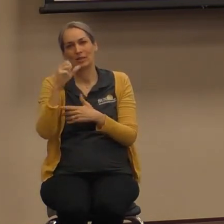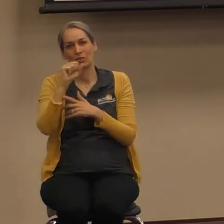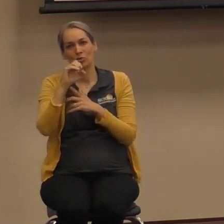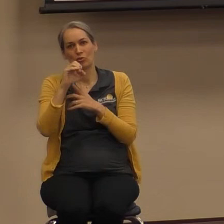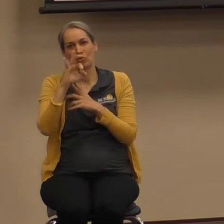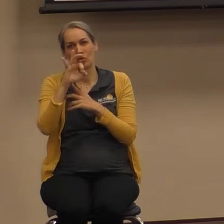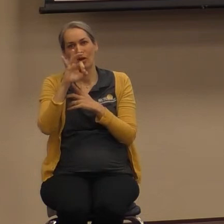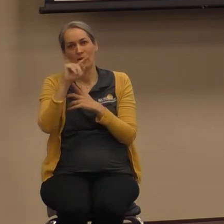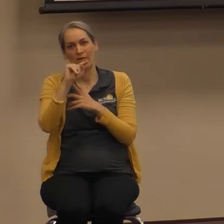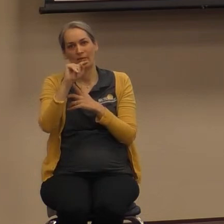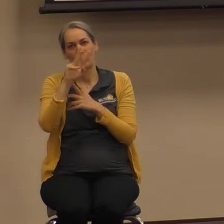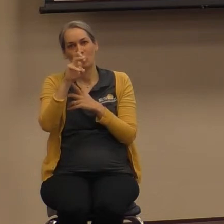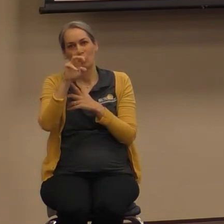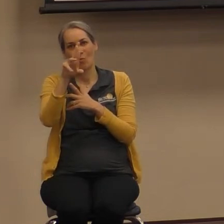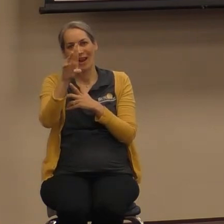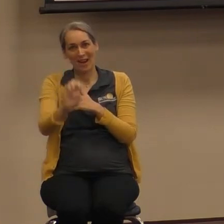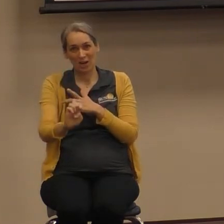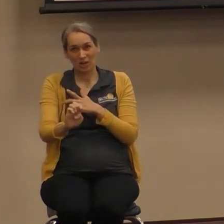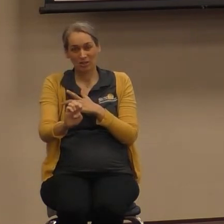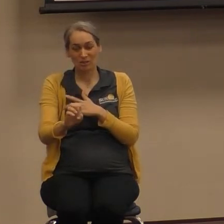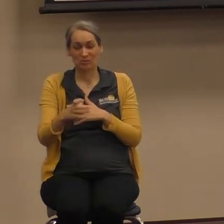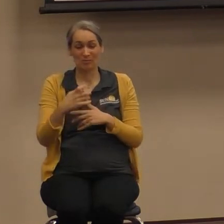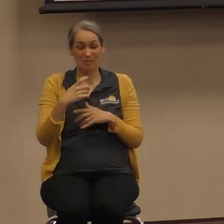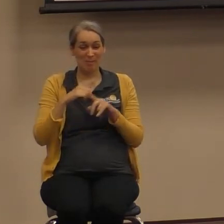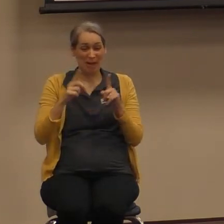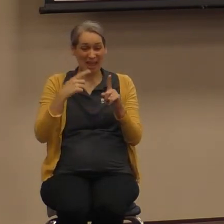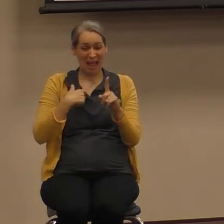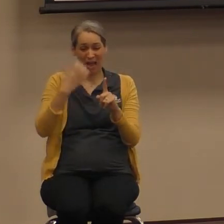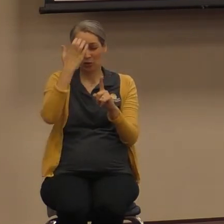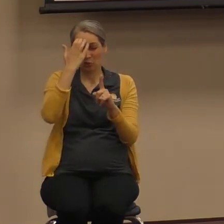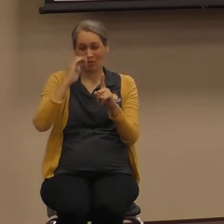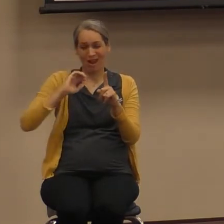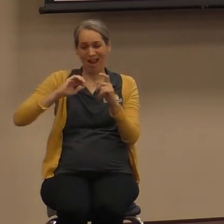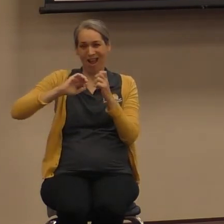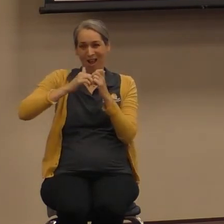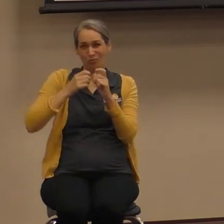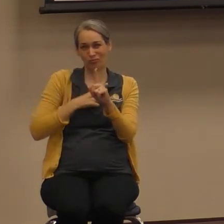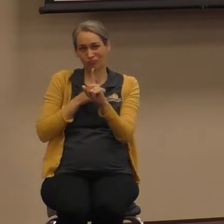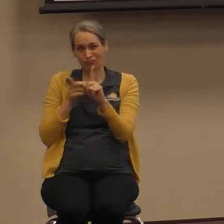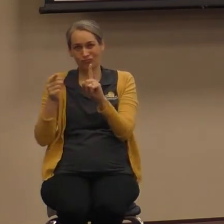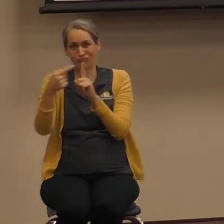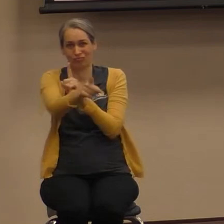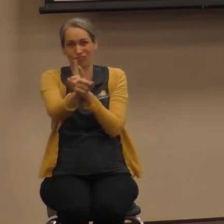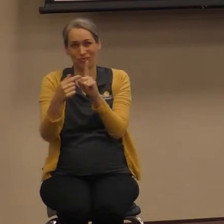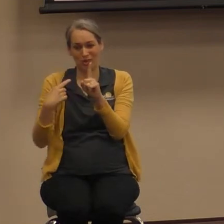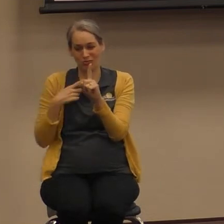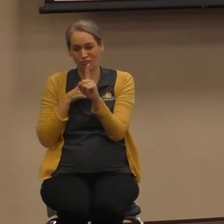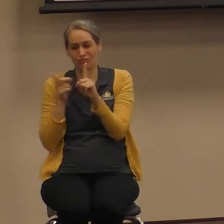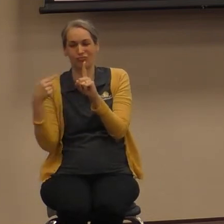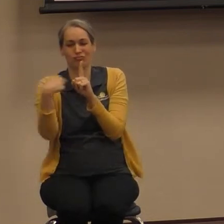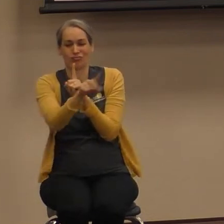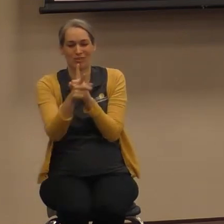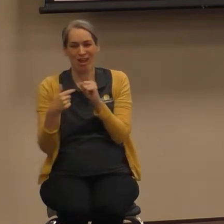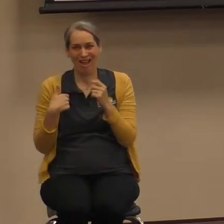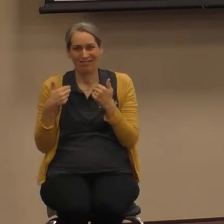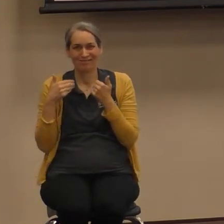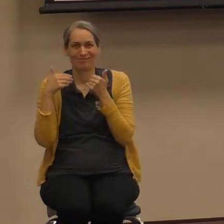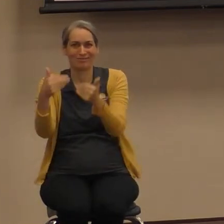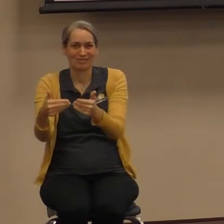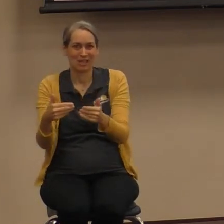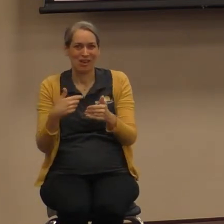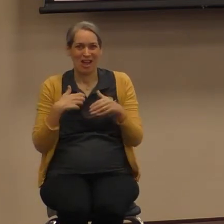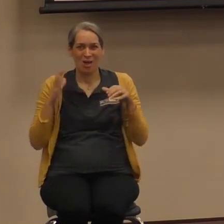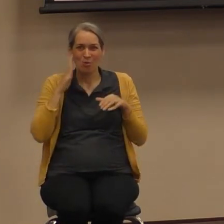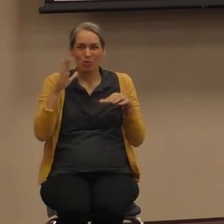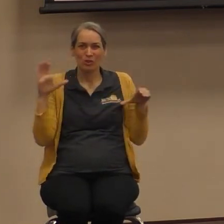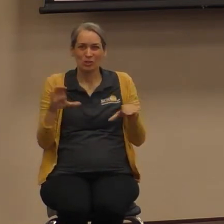feel sorry. Say sorry a bunch, right? I'd feel very much shameful, guilty and shameful. I'd engage in white-knuckle change, which